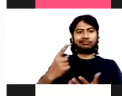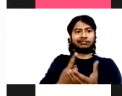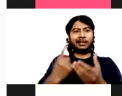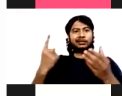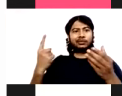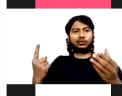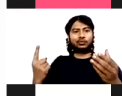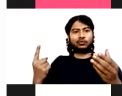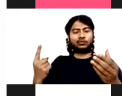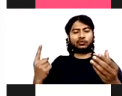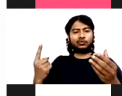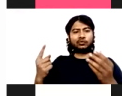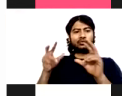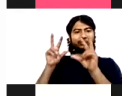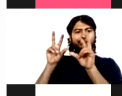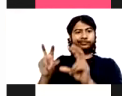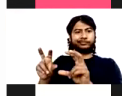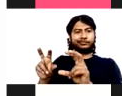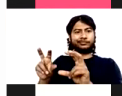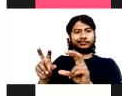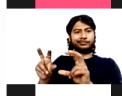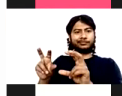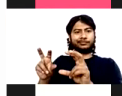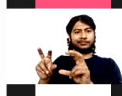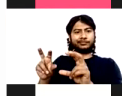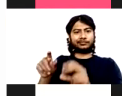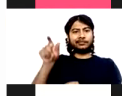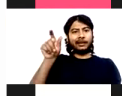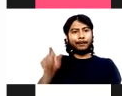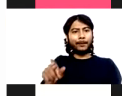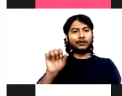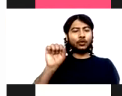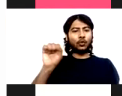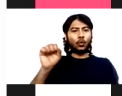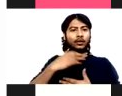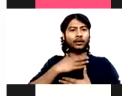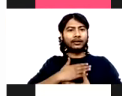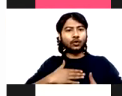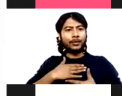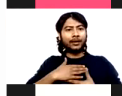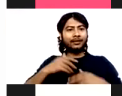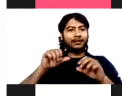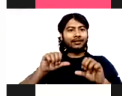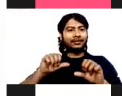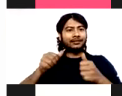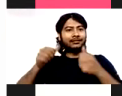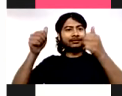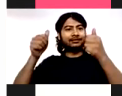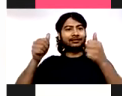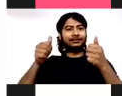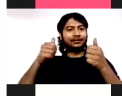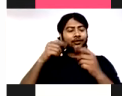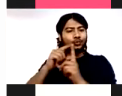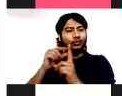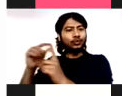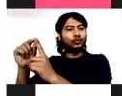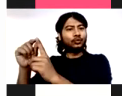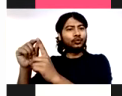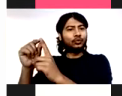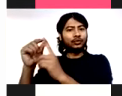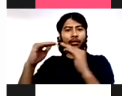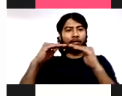or effect of impairing or nullifying the recognition, enjoyment, or exercise on an equal basis with others